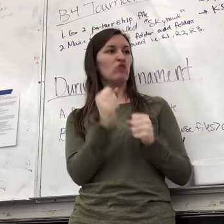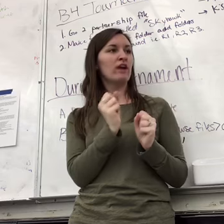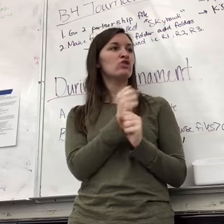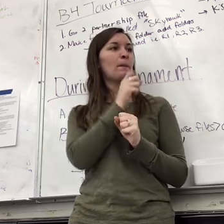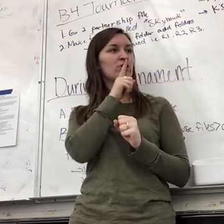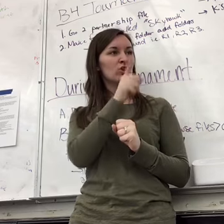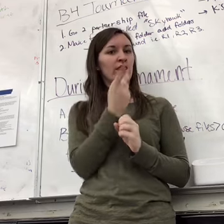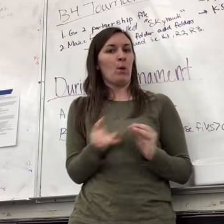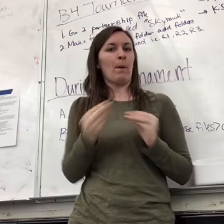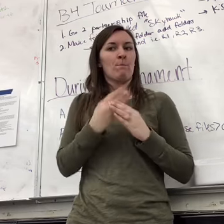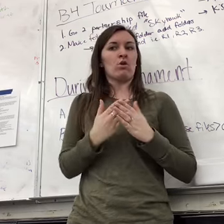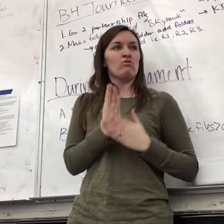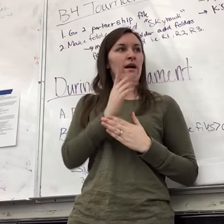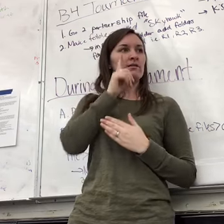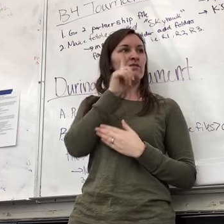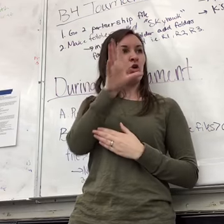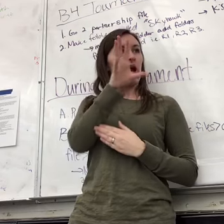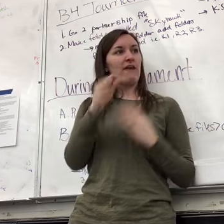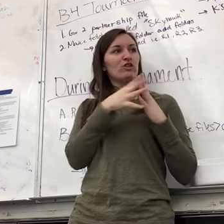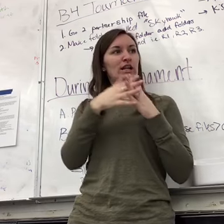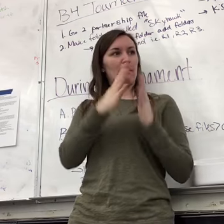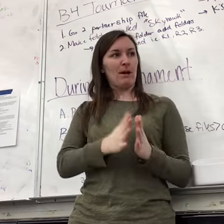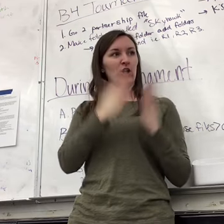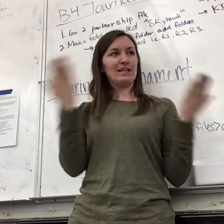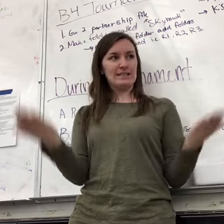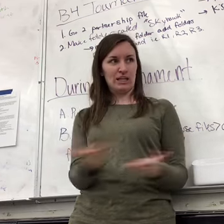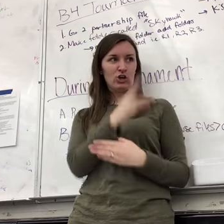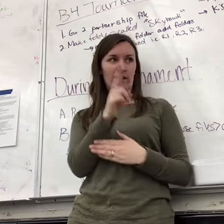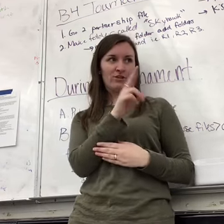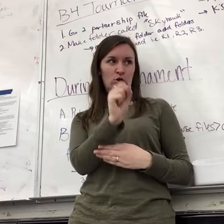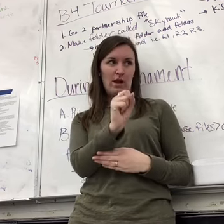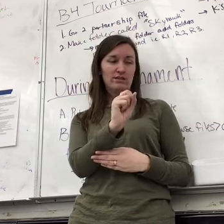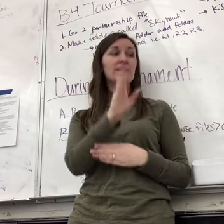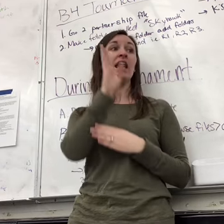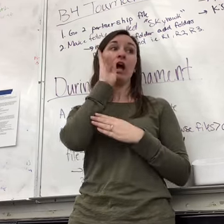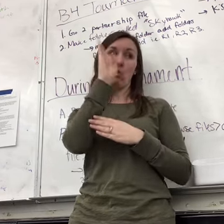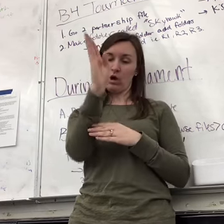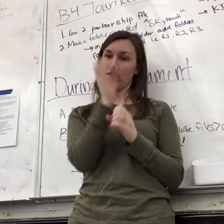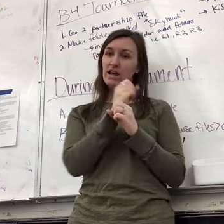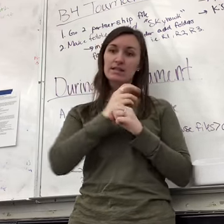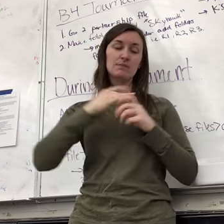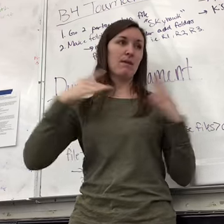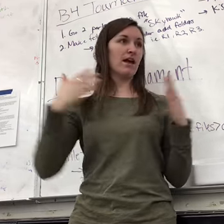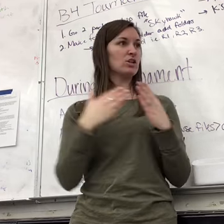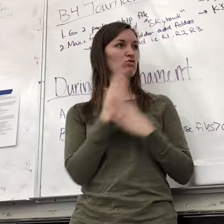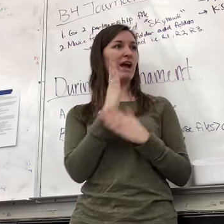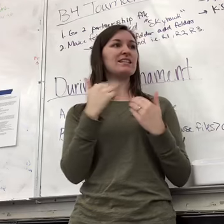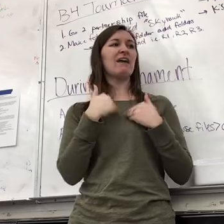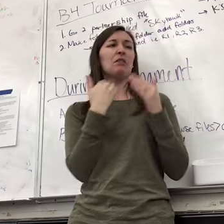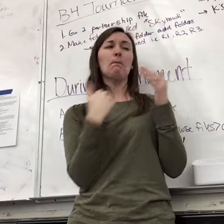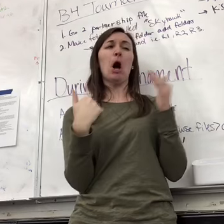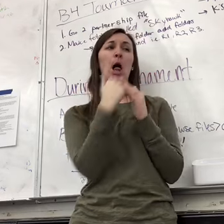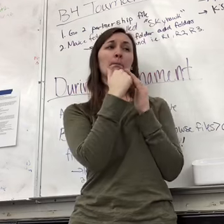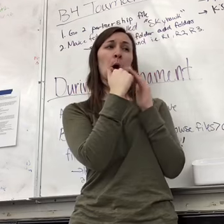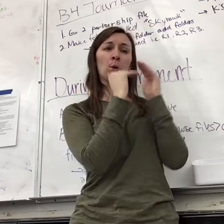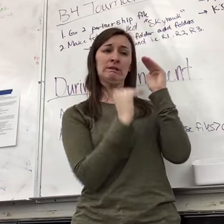Americans in the United States. It would have massively expanded African American rights, made them almost completely equal on a political